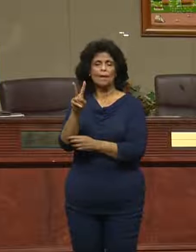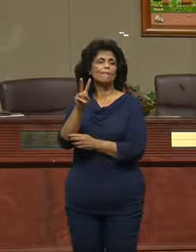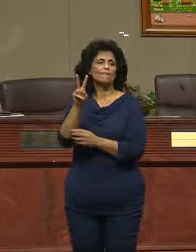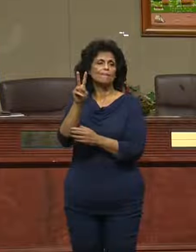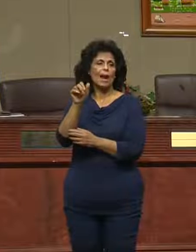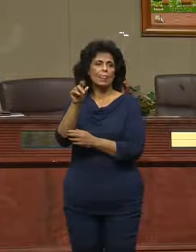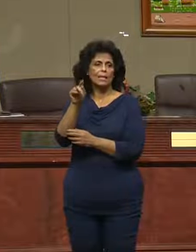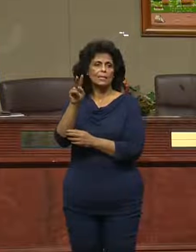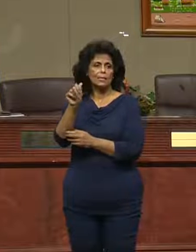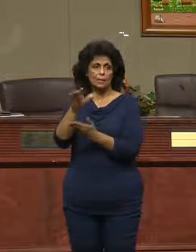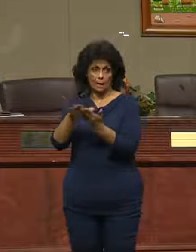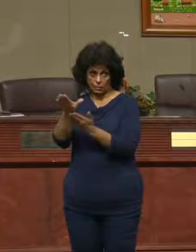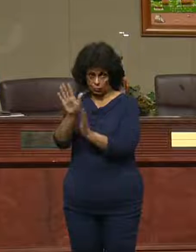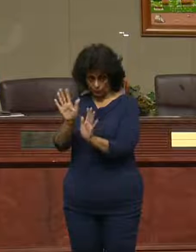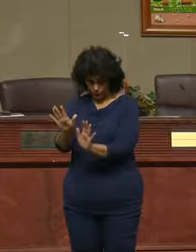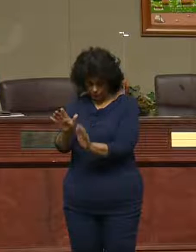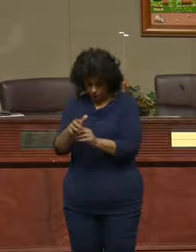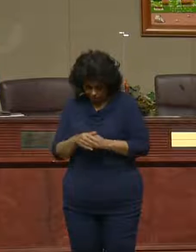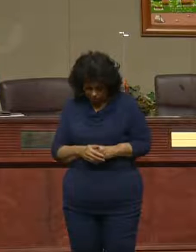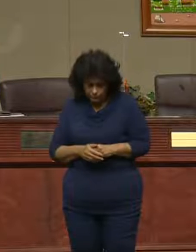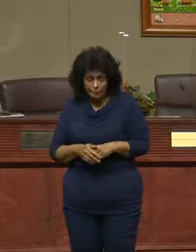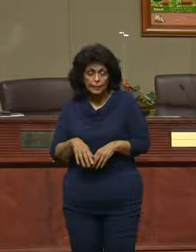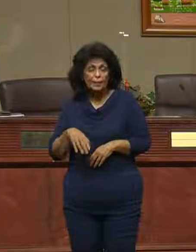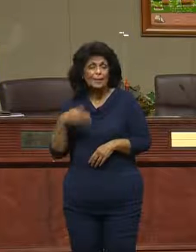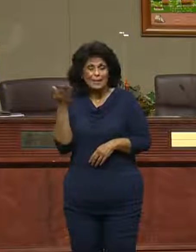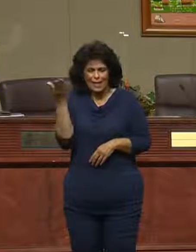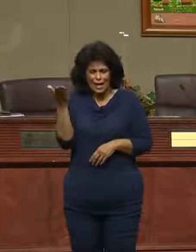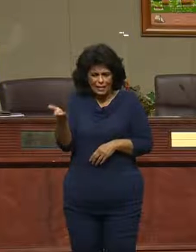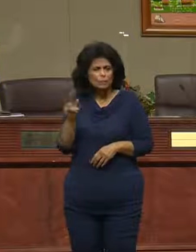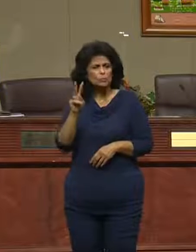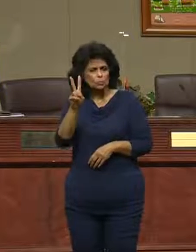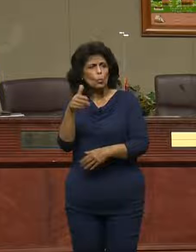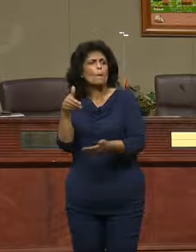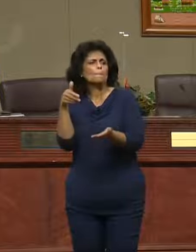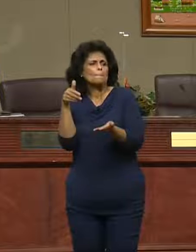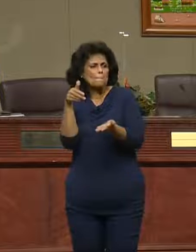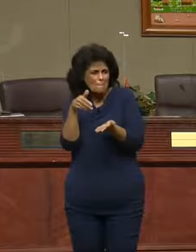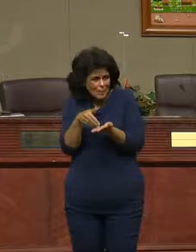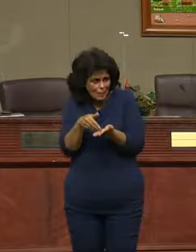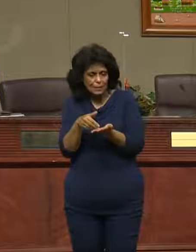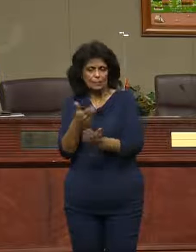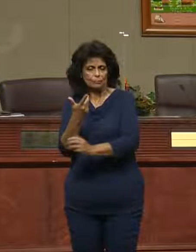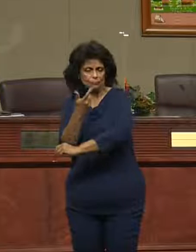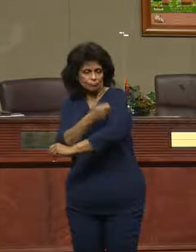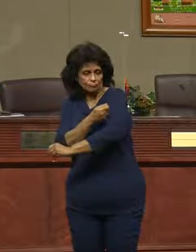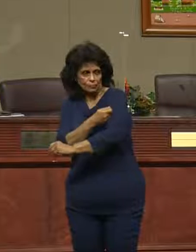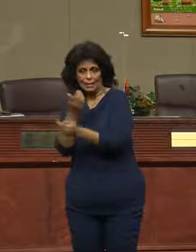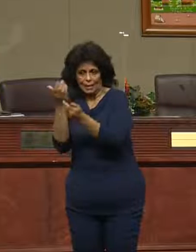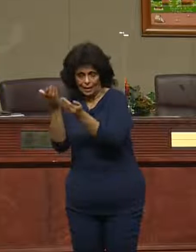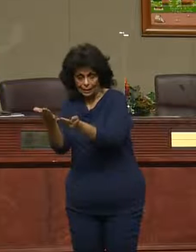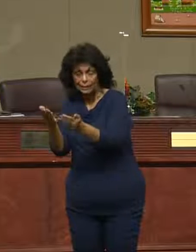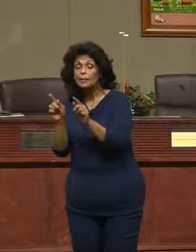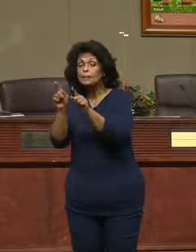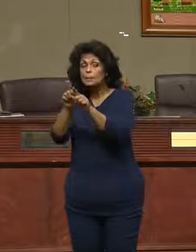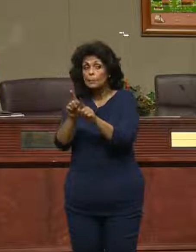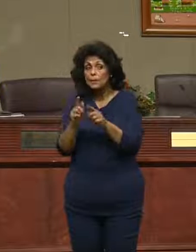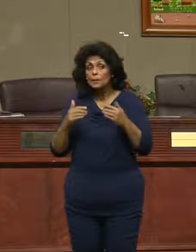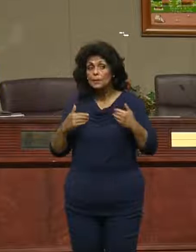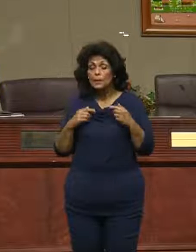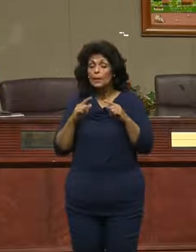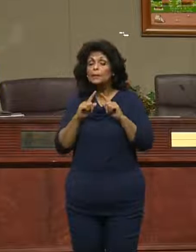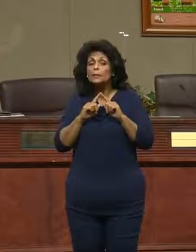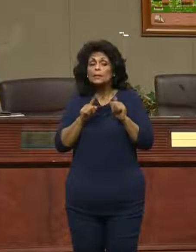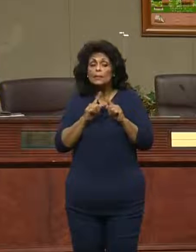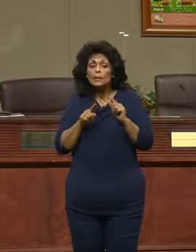College, y de ahí van a ser 2,000 casos en ese lugar, y también van a tener diferentes satélites